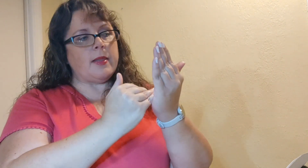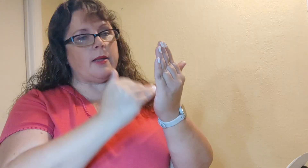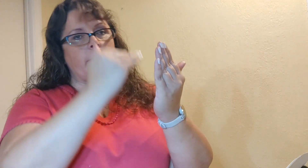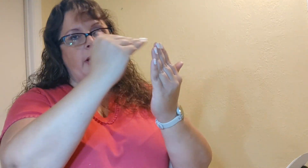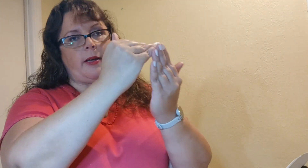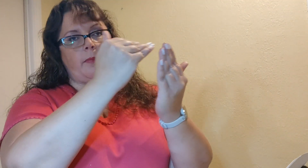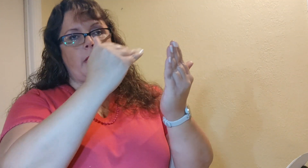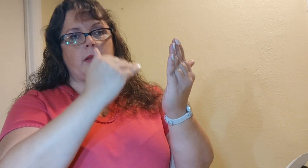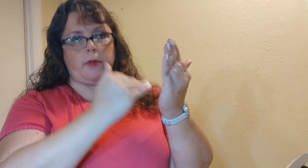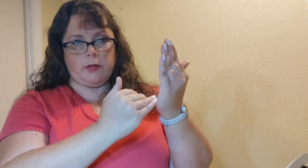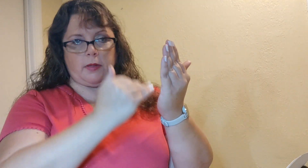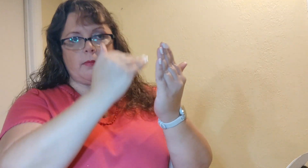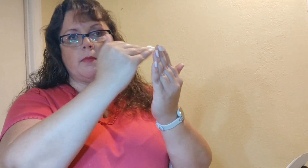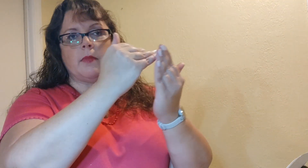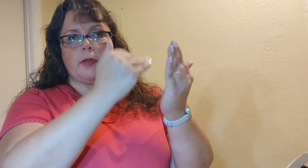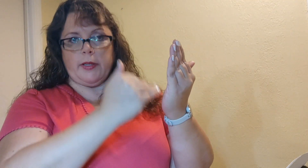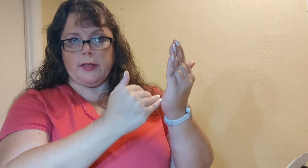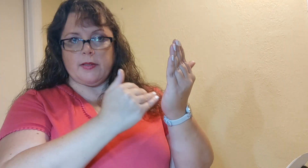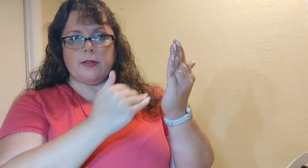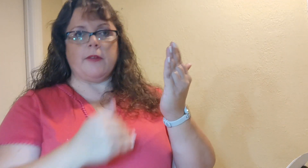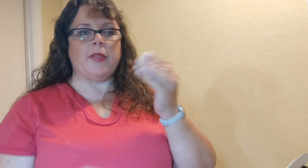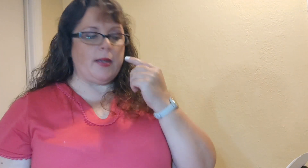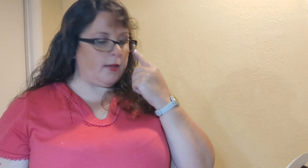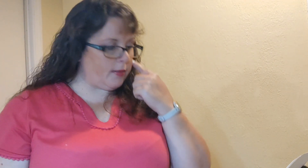and then bottom, like there's a list of things.